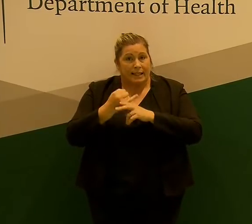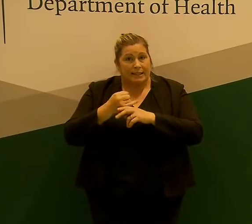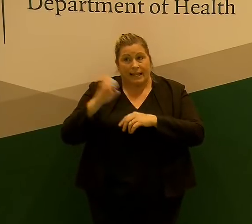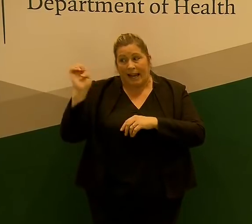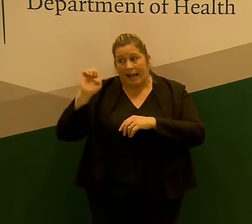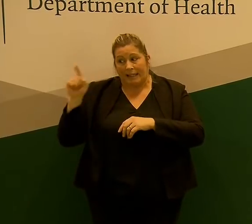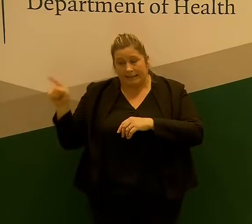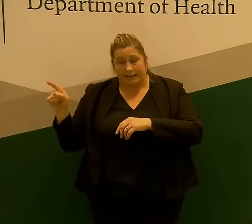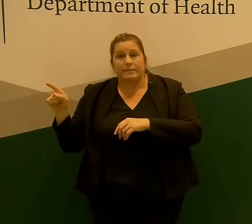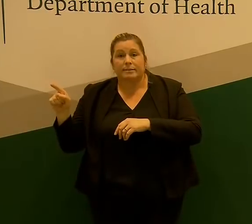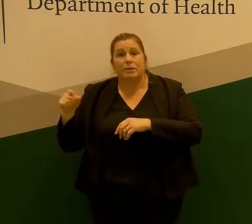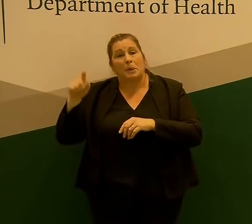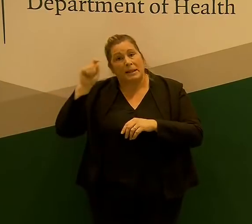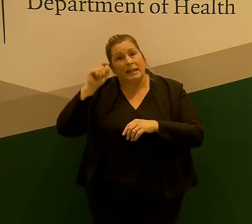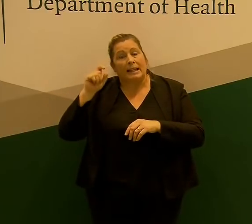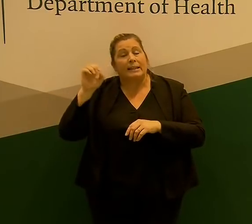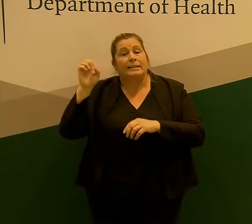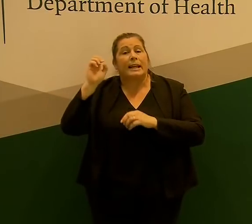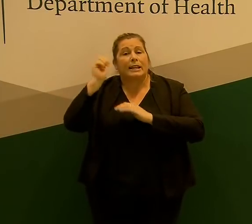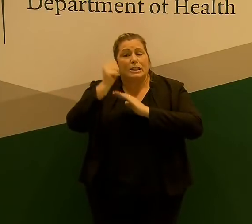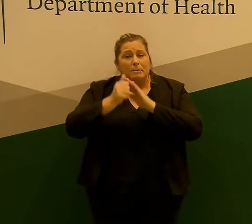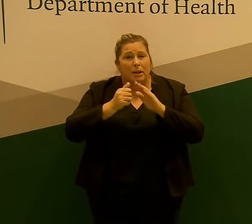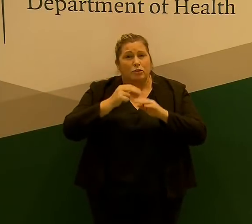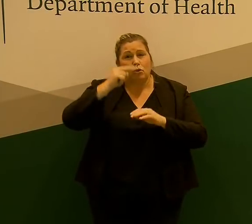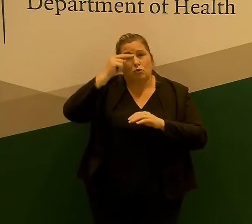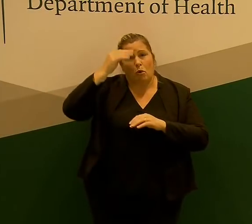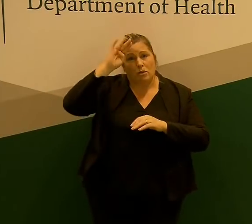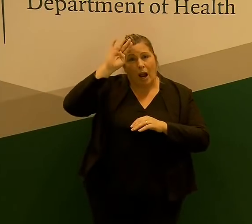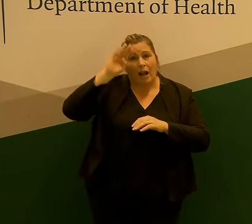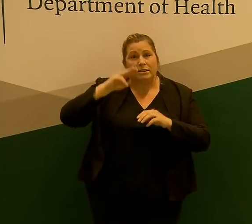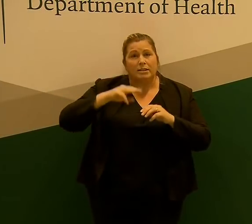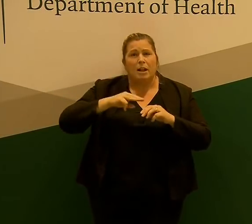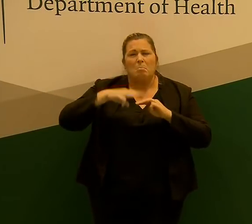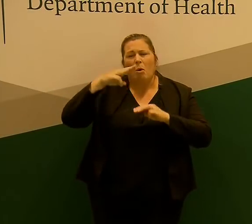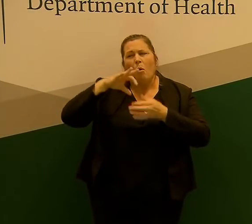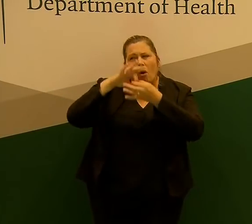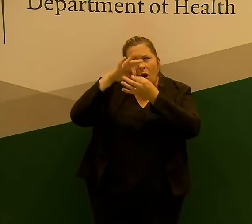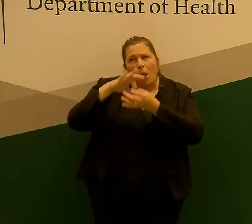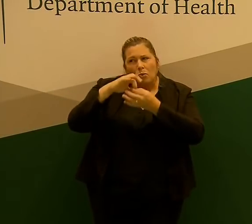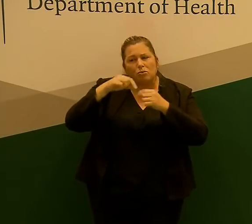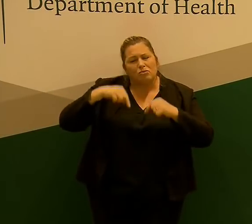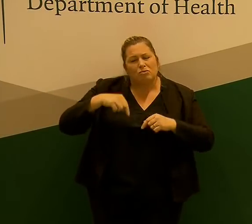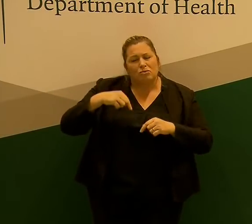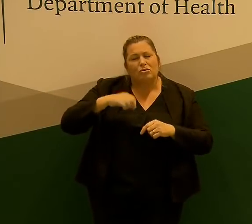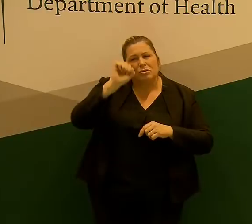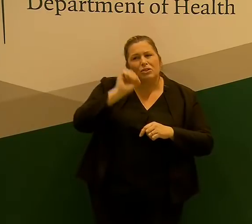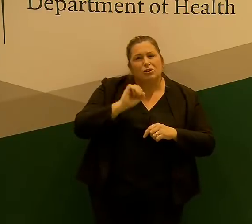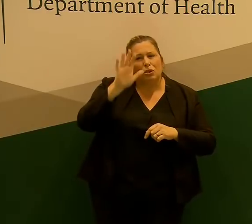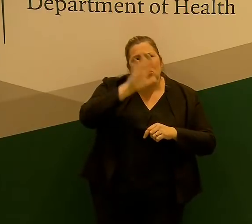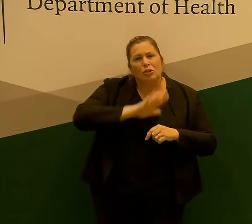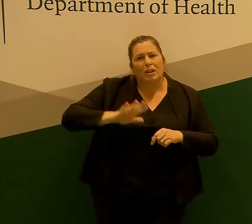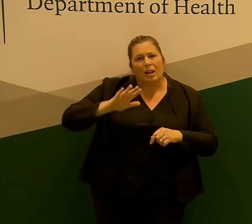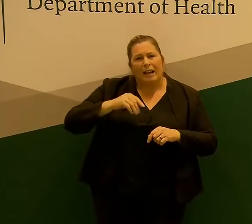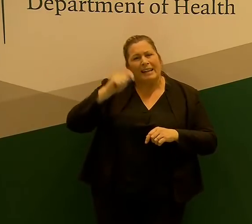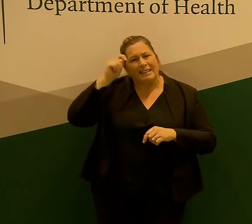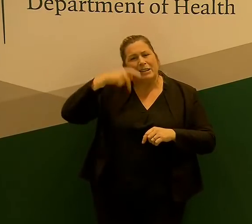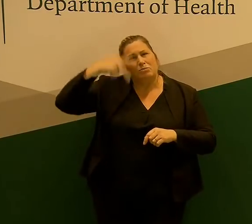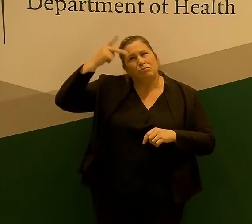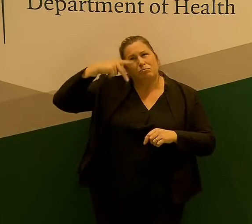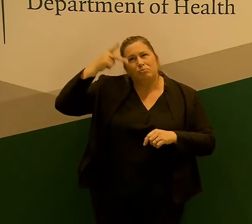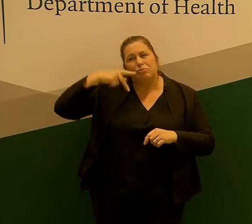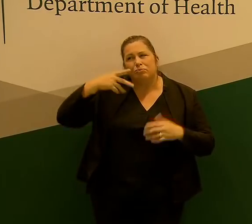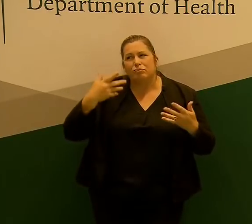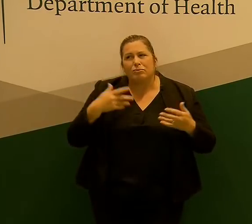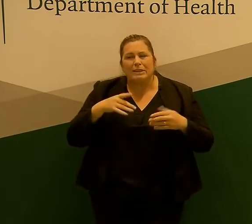Britain. We think the experience in Northern Ireland is much closer to the experience here and that from a disease point of view, on both sides of the island, within both jurisdictions,